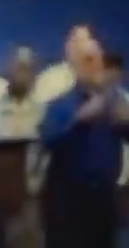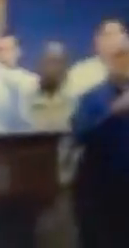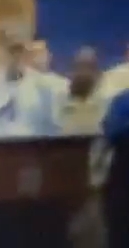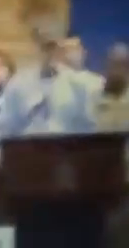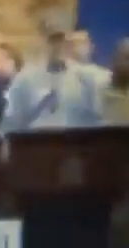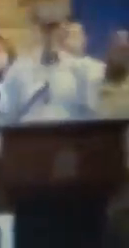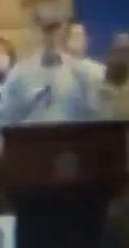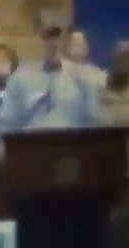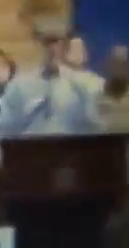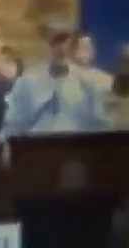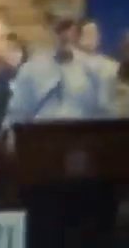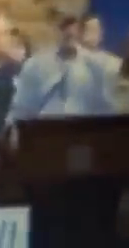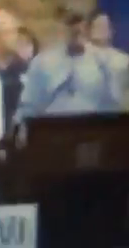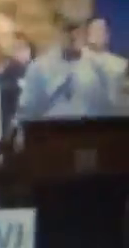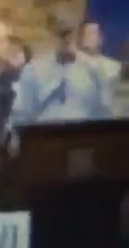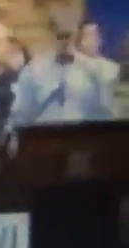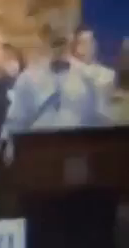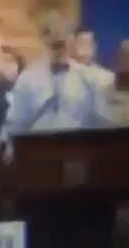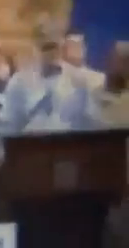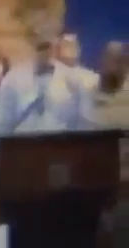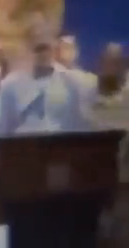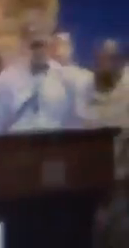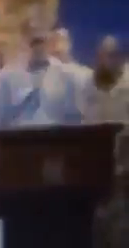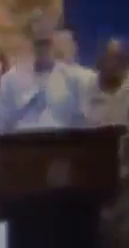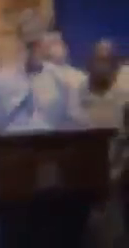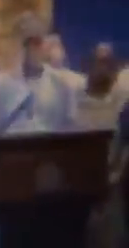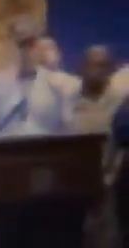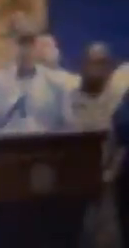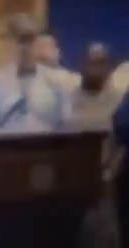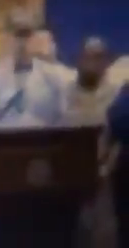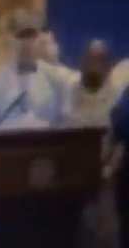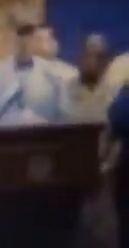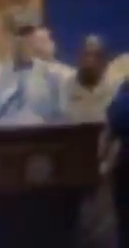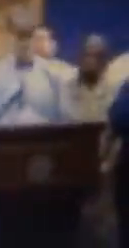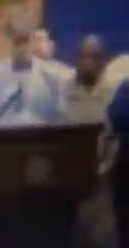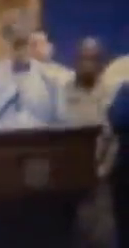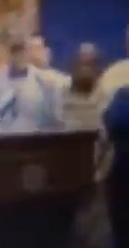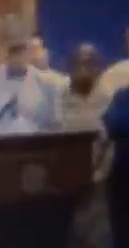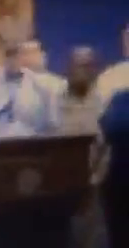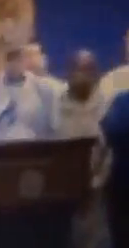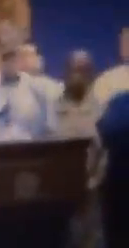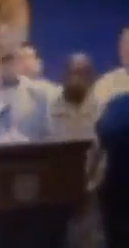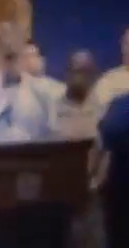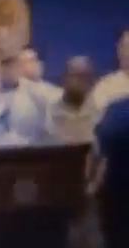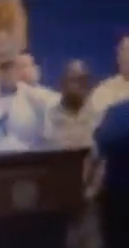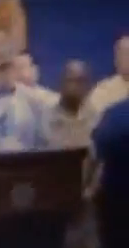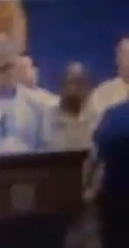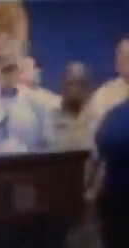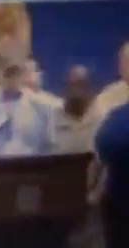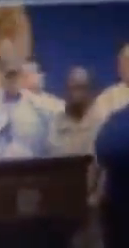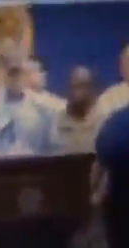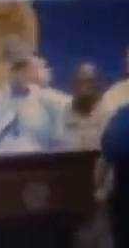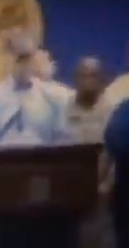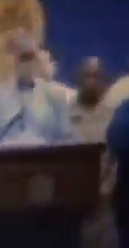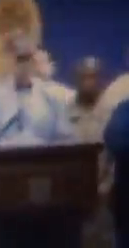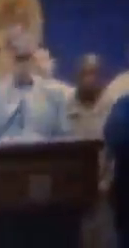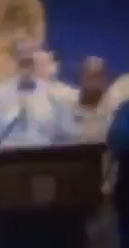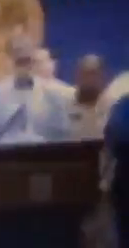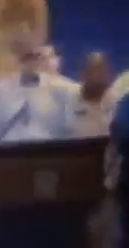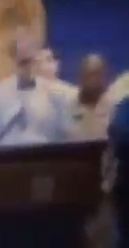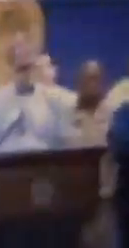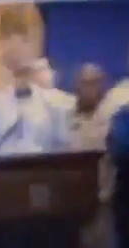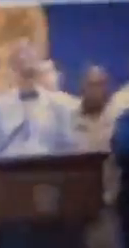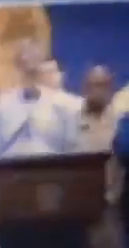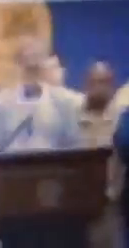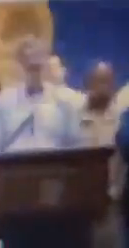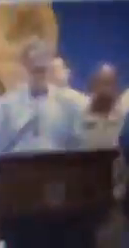coordinated with other states and the National Guard Bureau to ensure approximately 30,000 troops, 4,000 trucks, 100